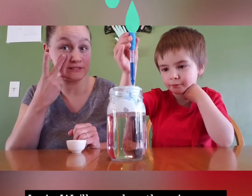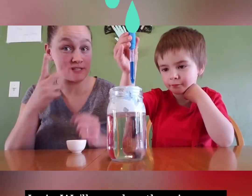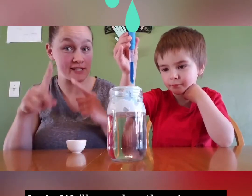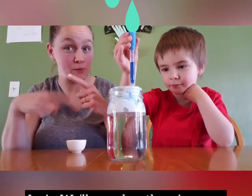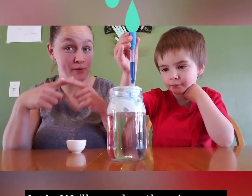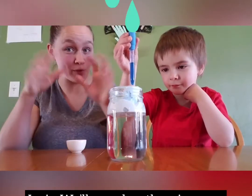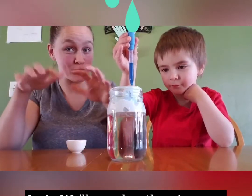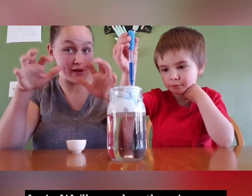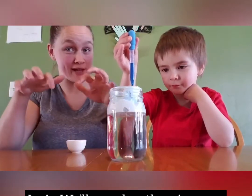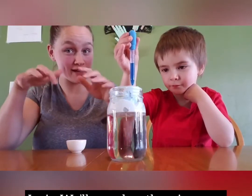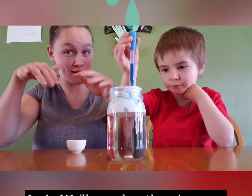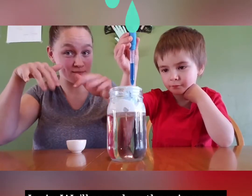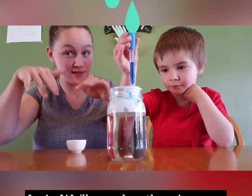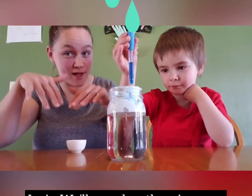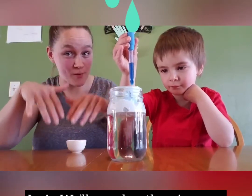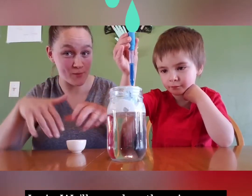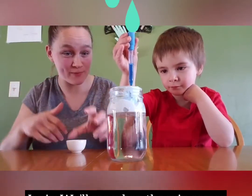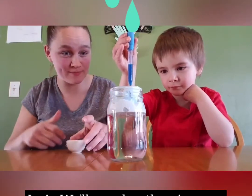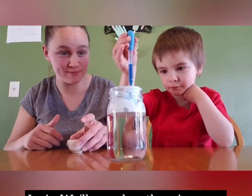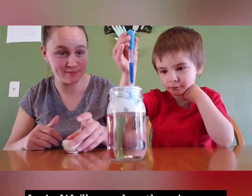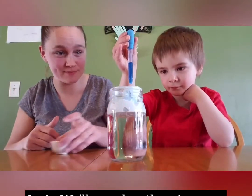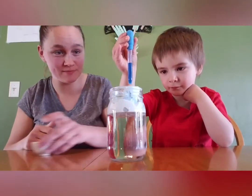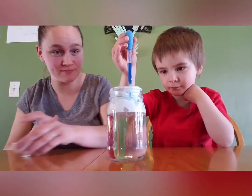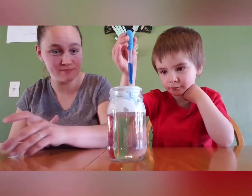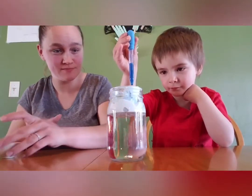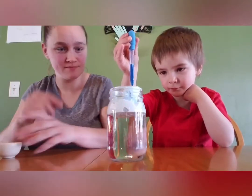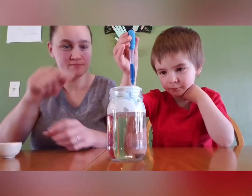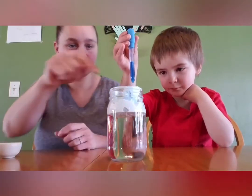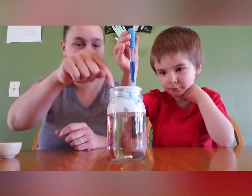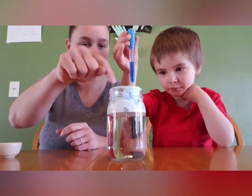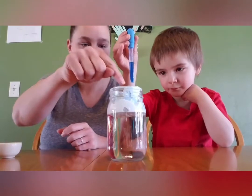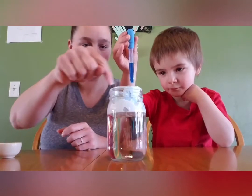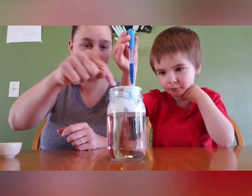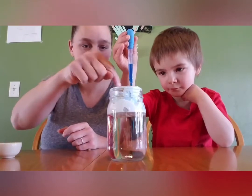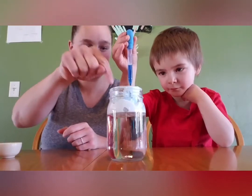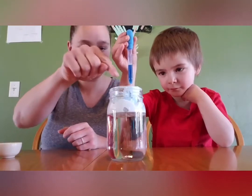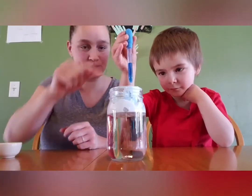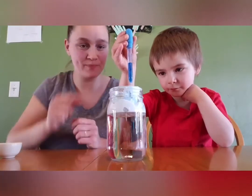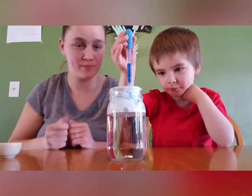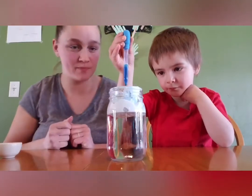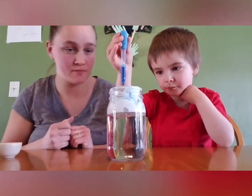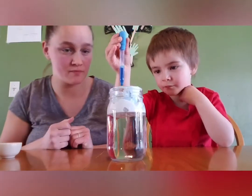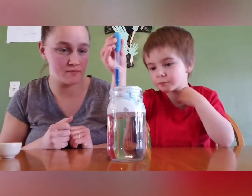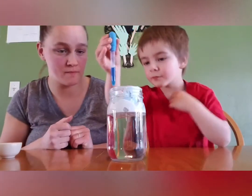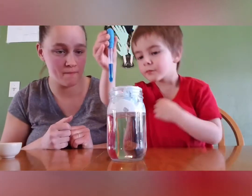See when the rain comes down. All around.